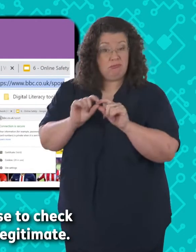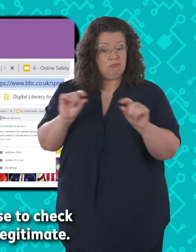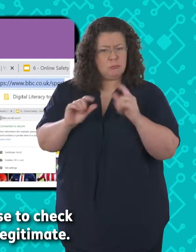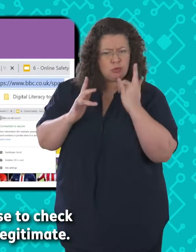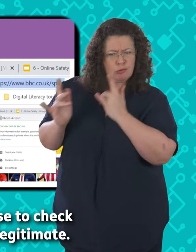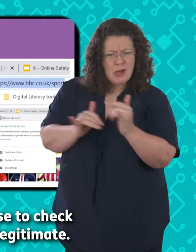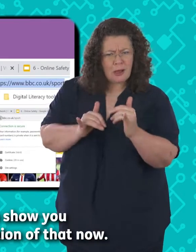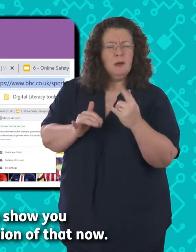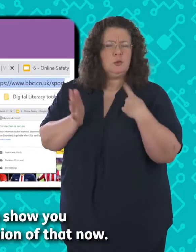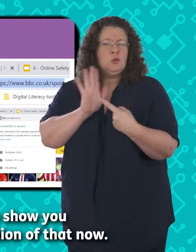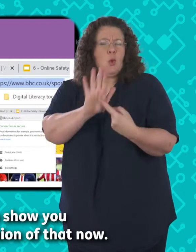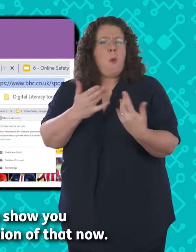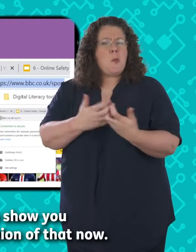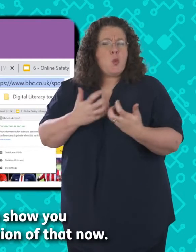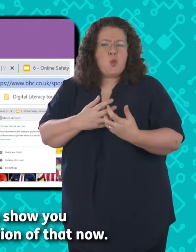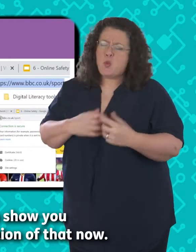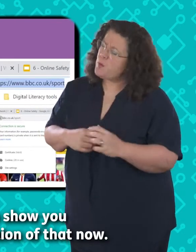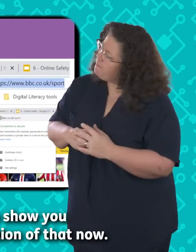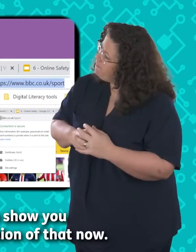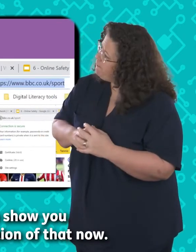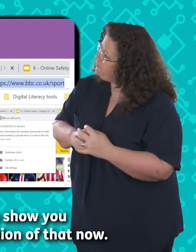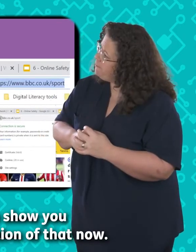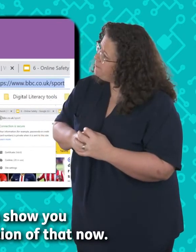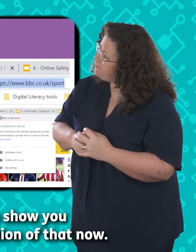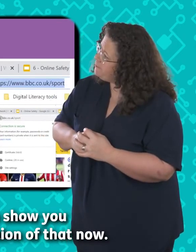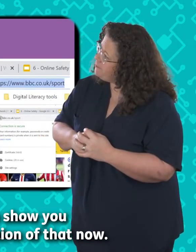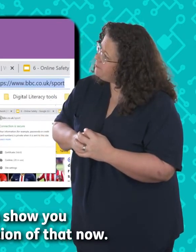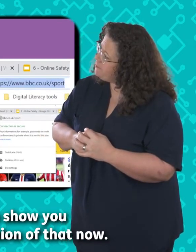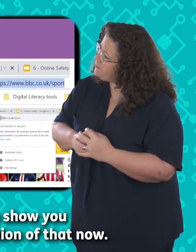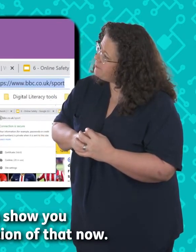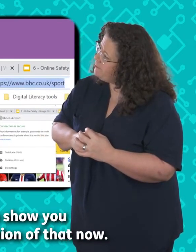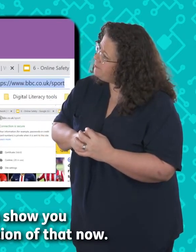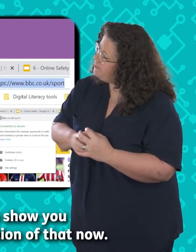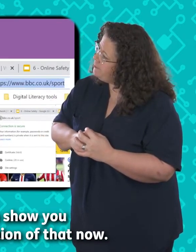is legitimate. So I'm going to show you a screen demonstration of that now.